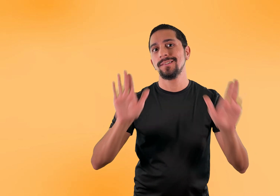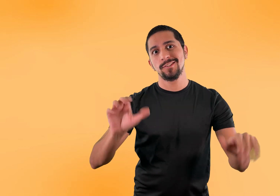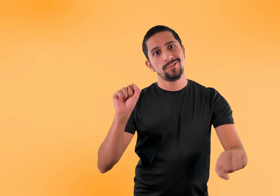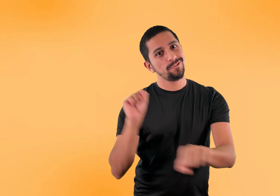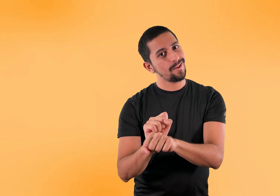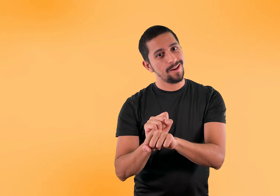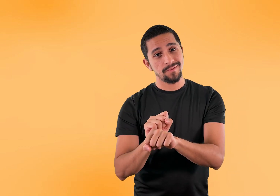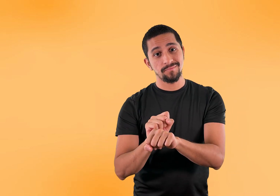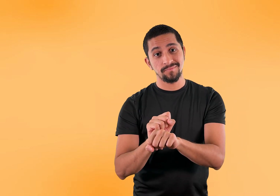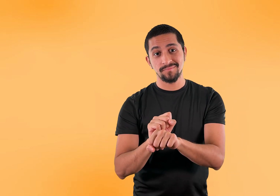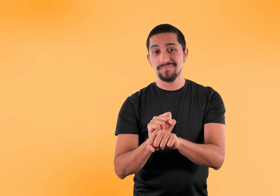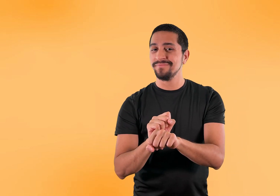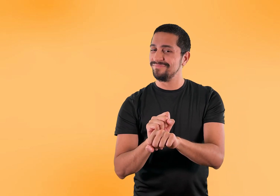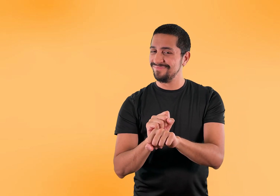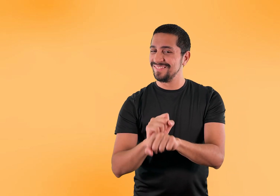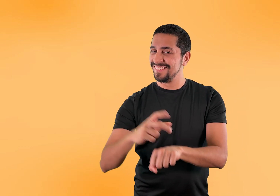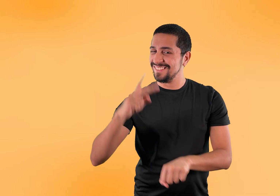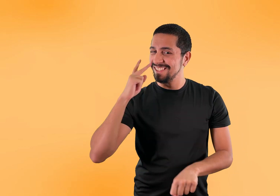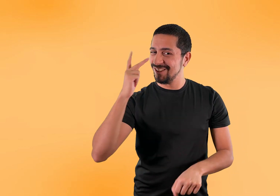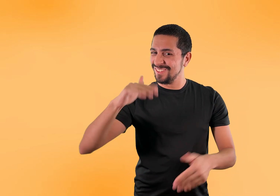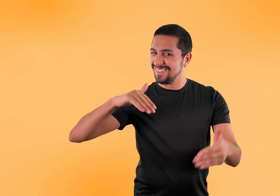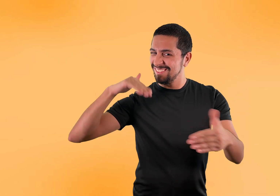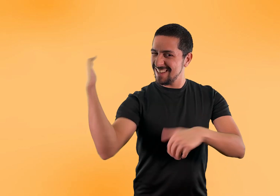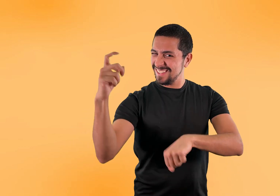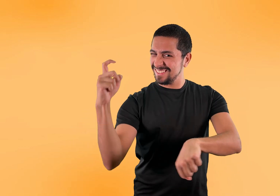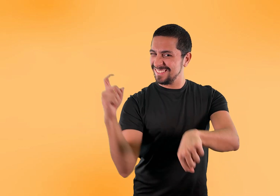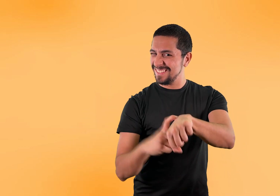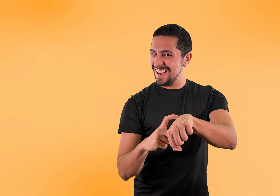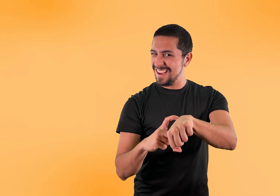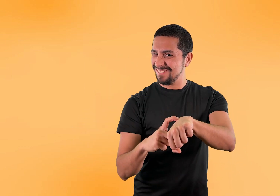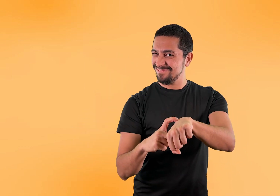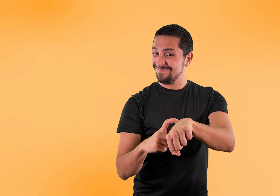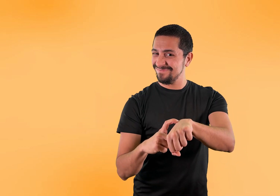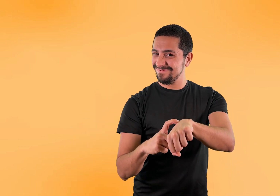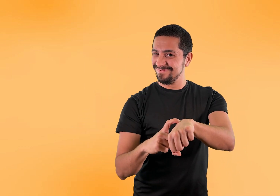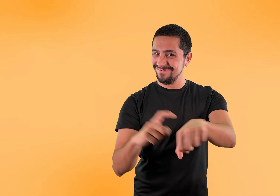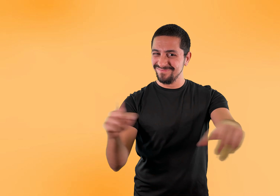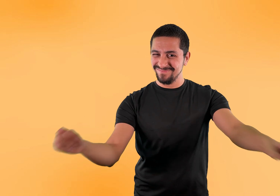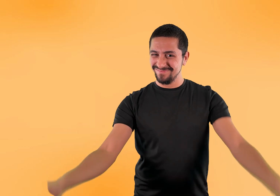work, and I'll see you next time. Hey, hey.